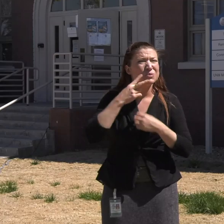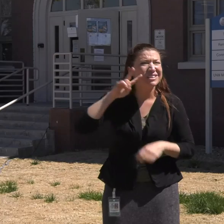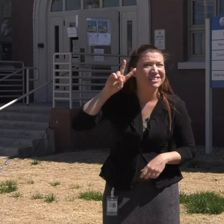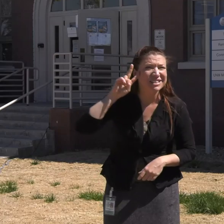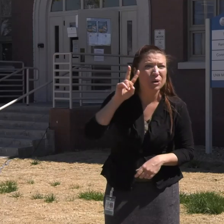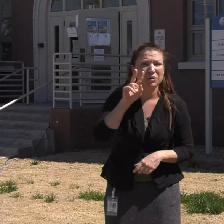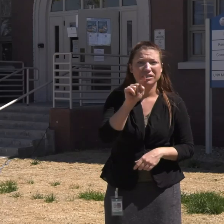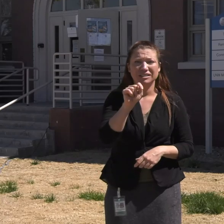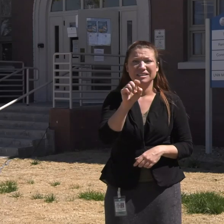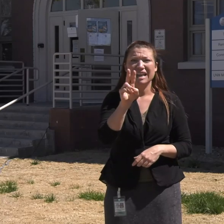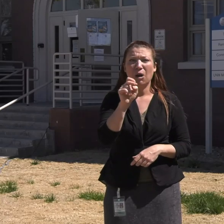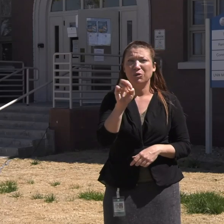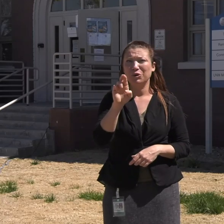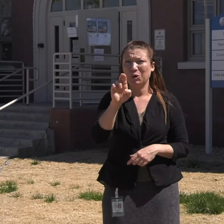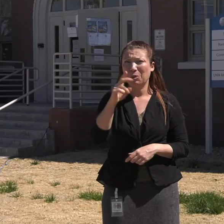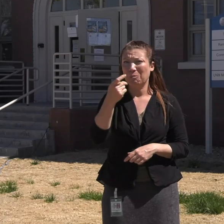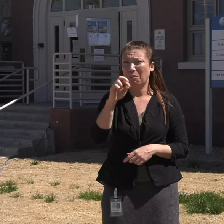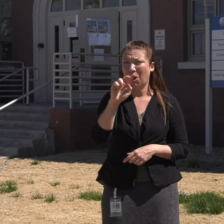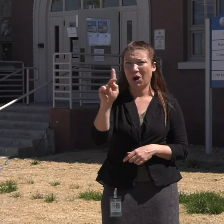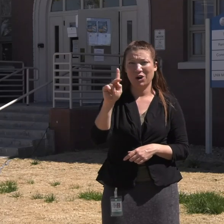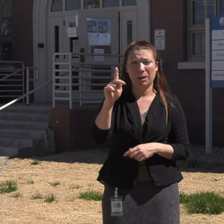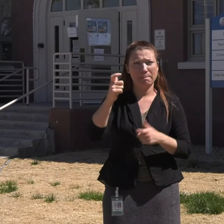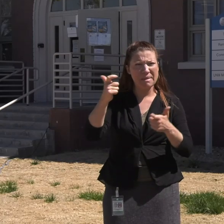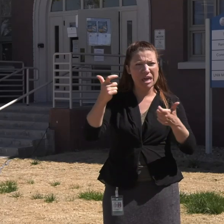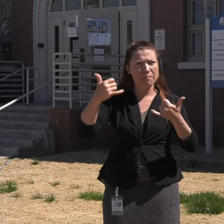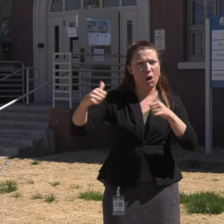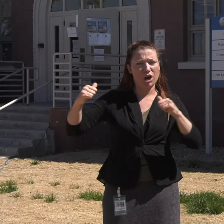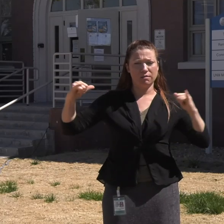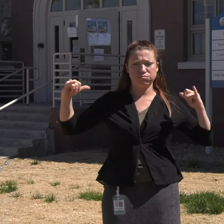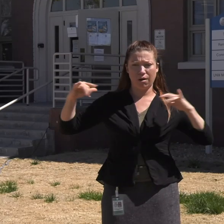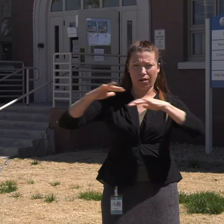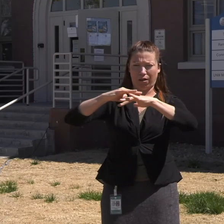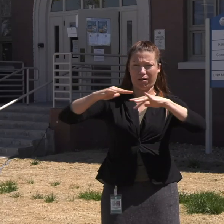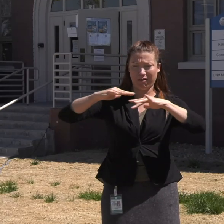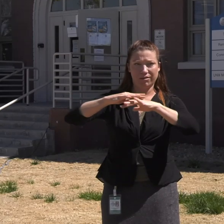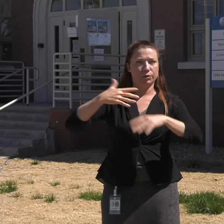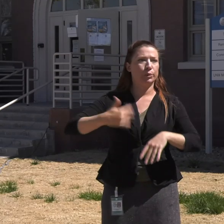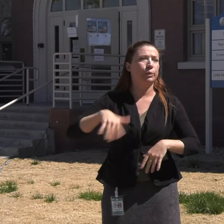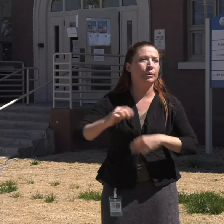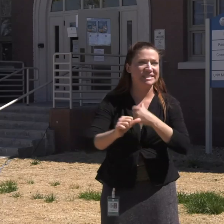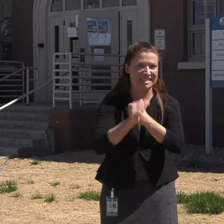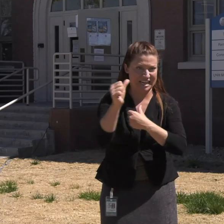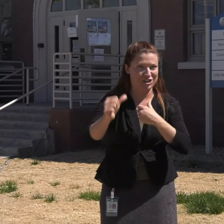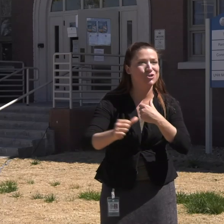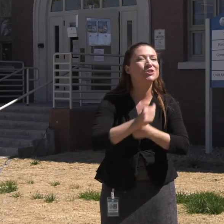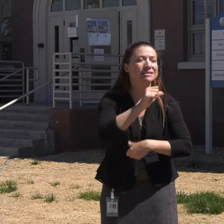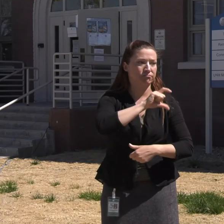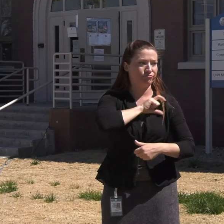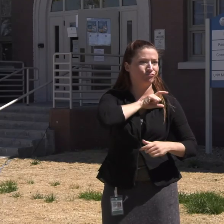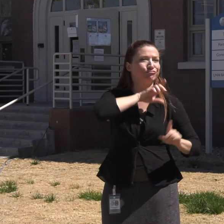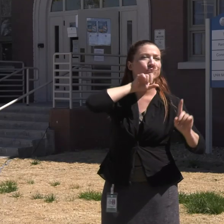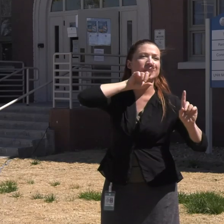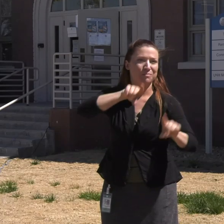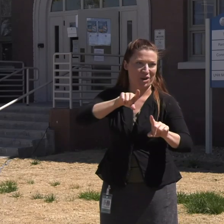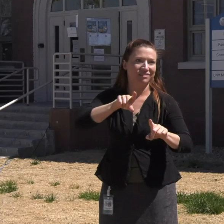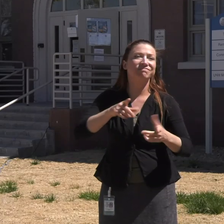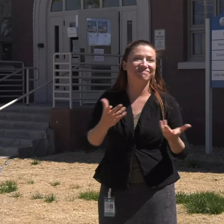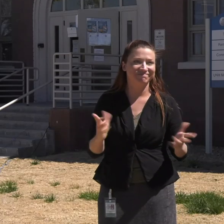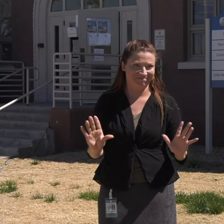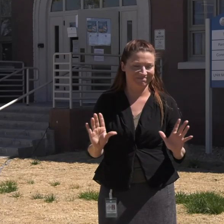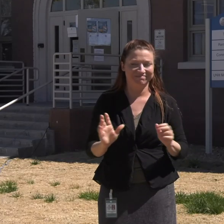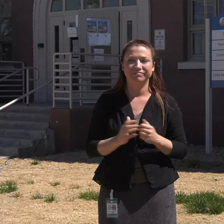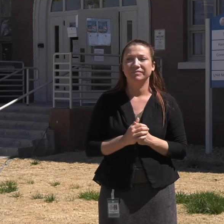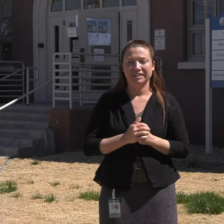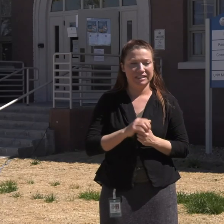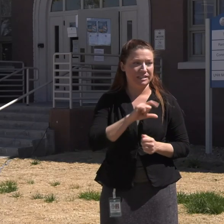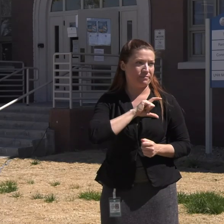These are the kinds of things that are absolutely dangerous right now. So EPD is working on that aspect. The other aspects are